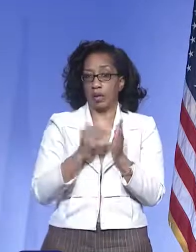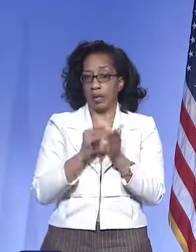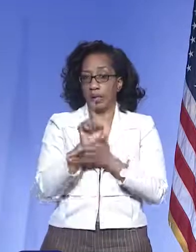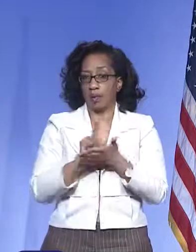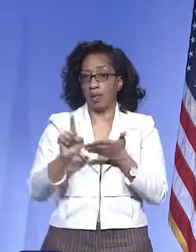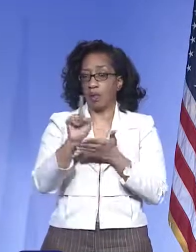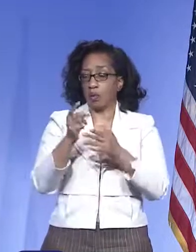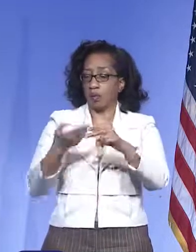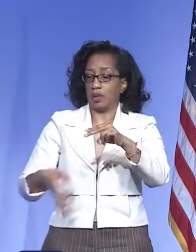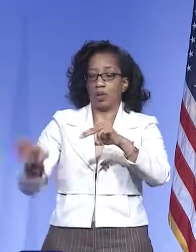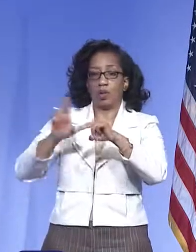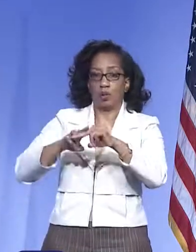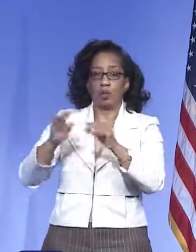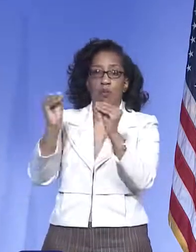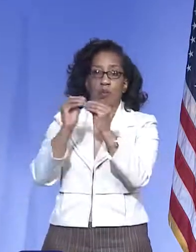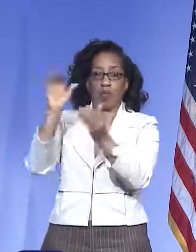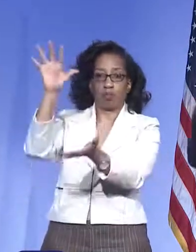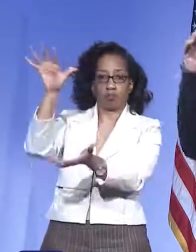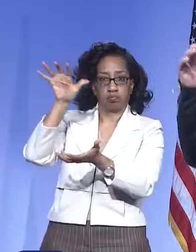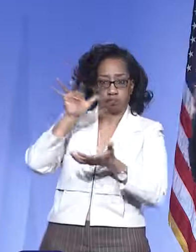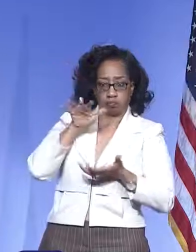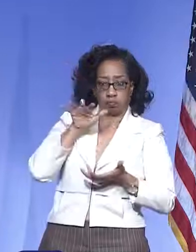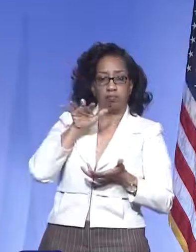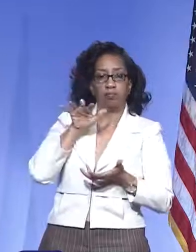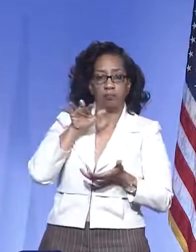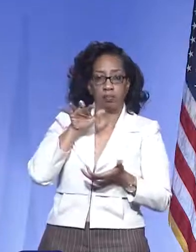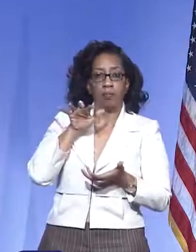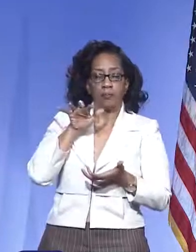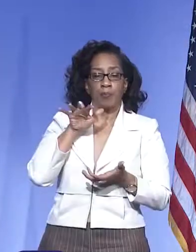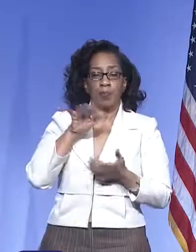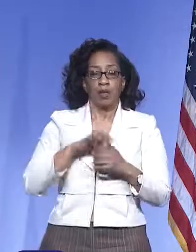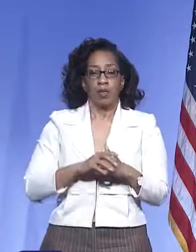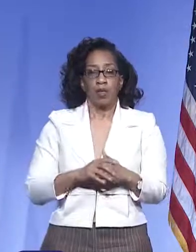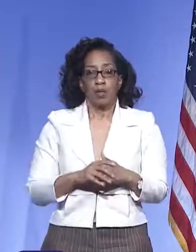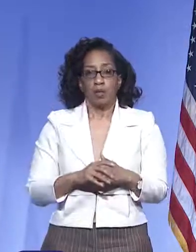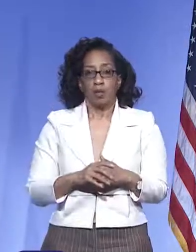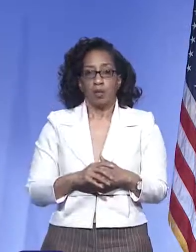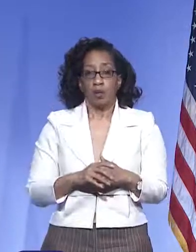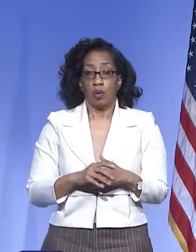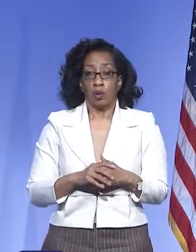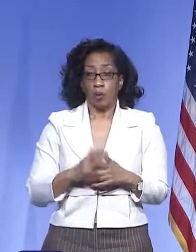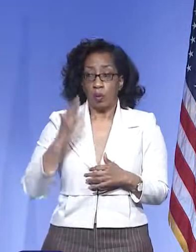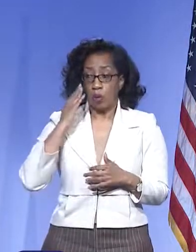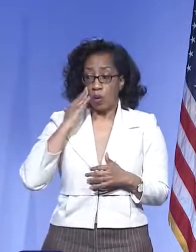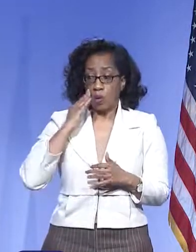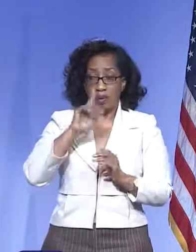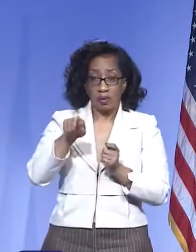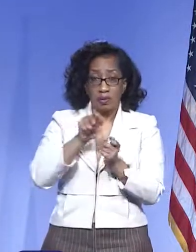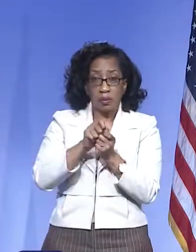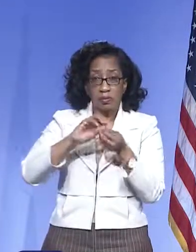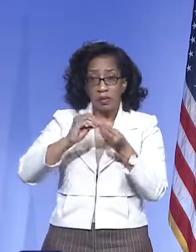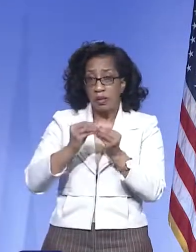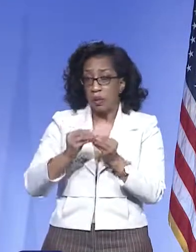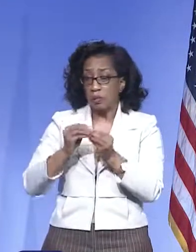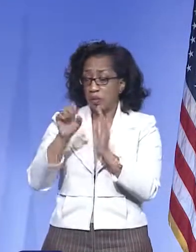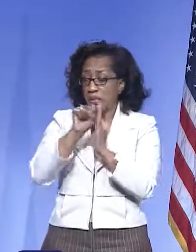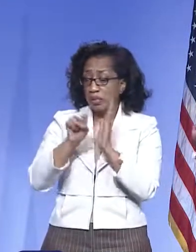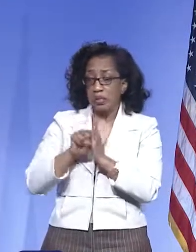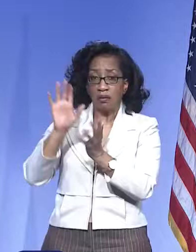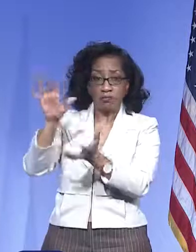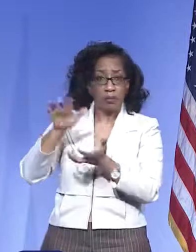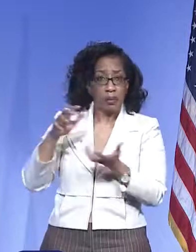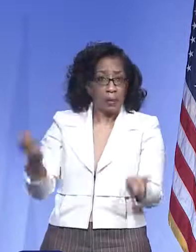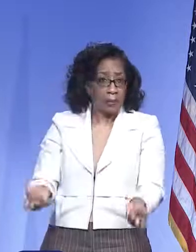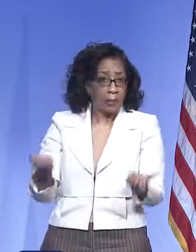an increased allocation. And so moving into that week, we don't have the allocation yet from the state that we will receive that week. I